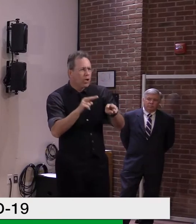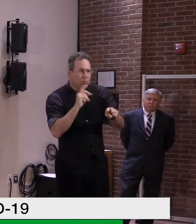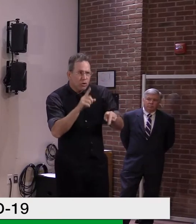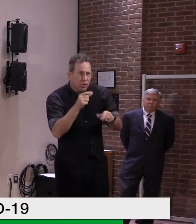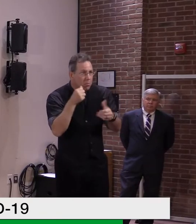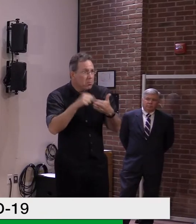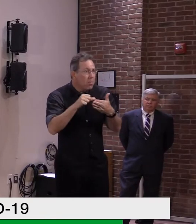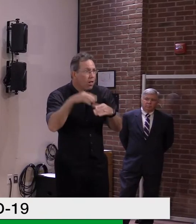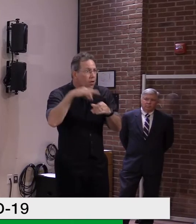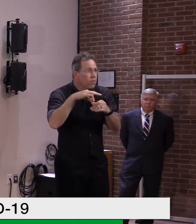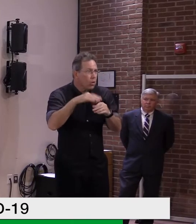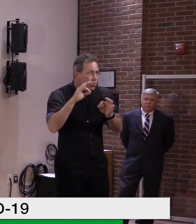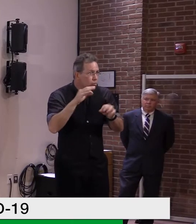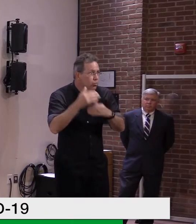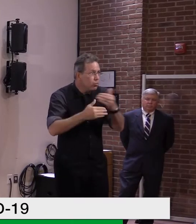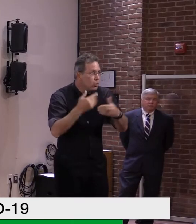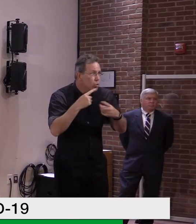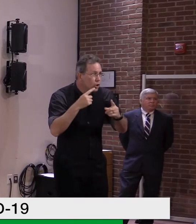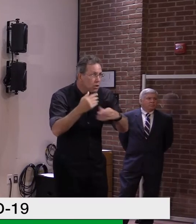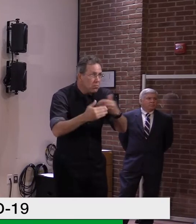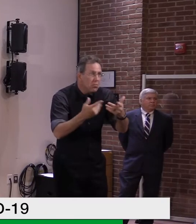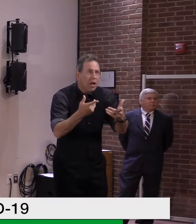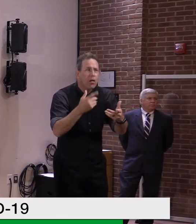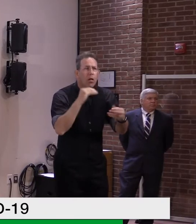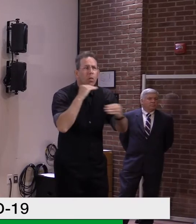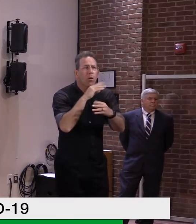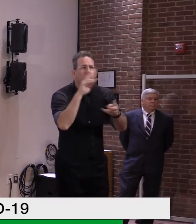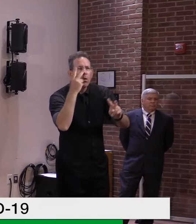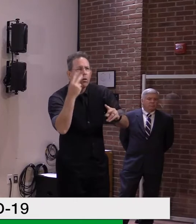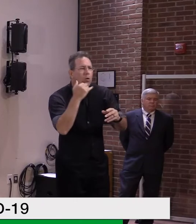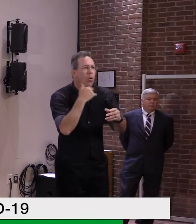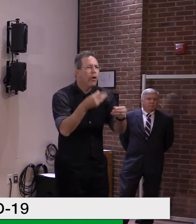put in any safeguards that we might need. Thanks.